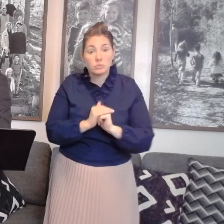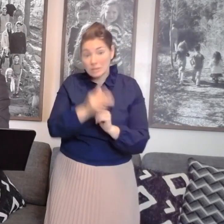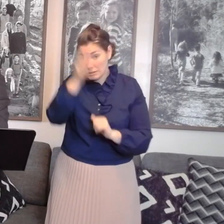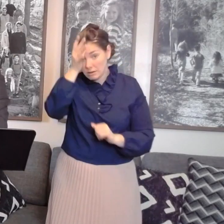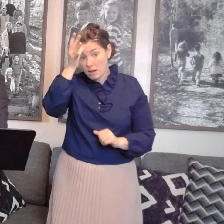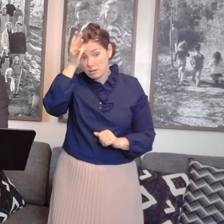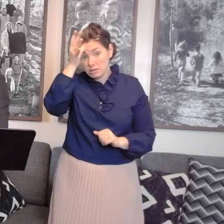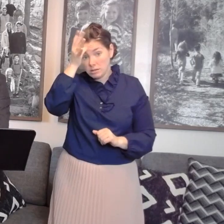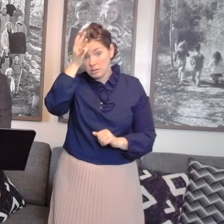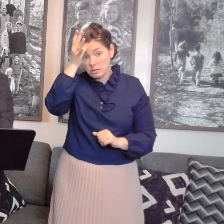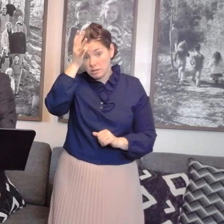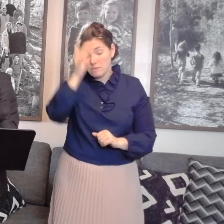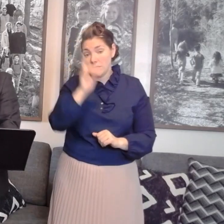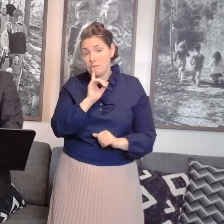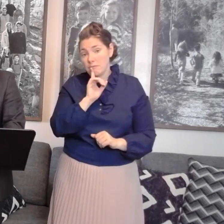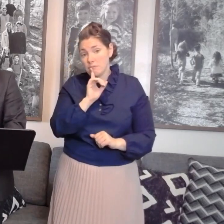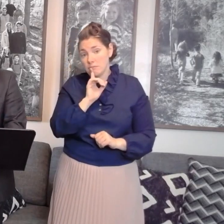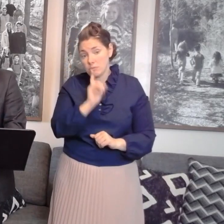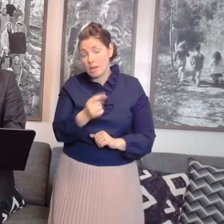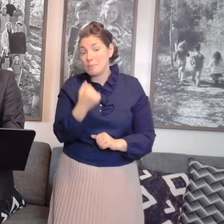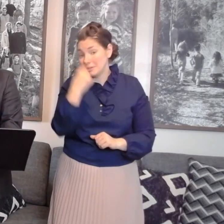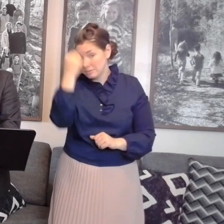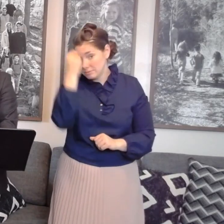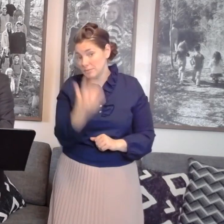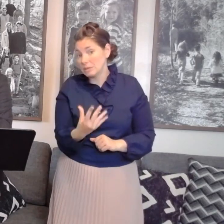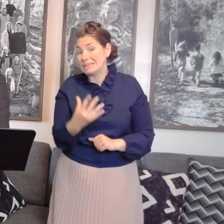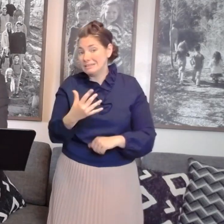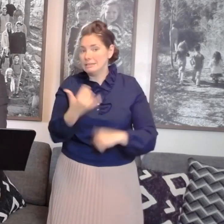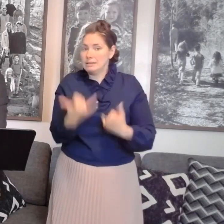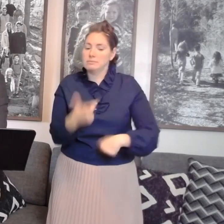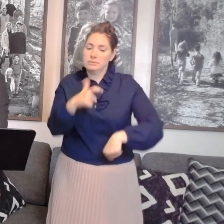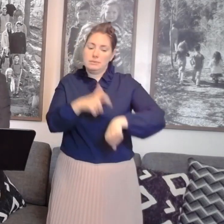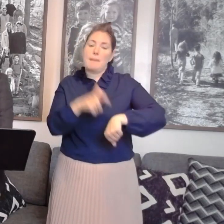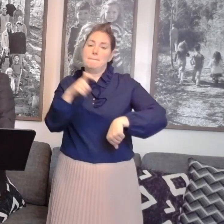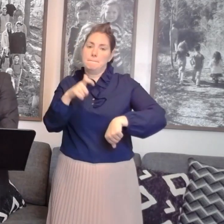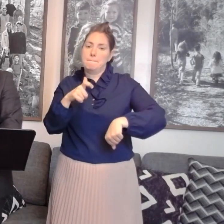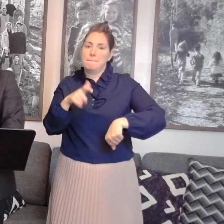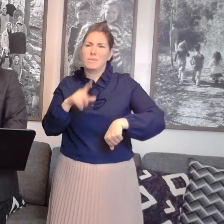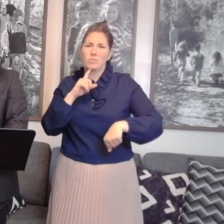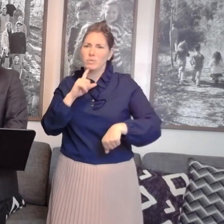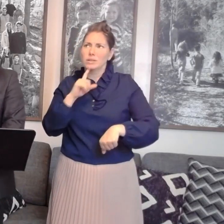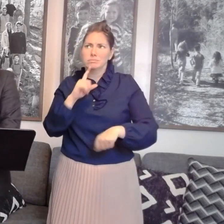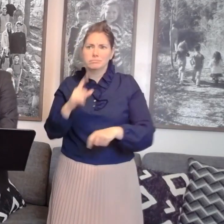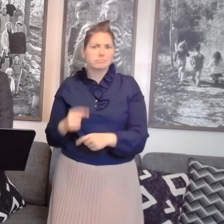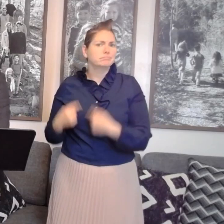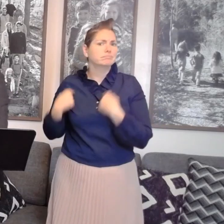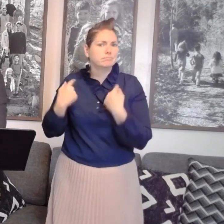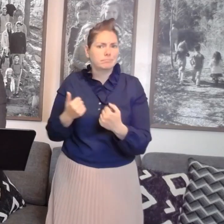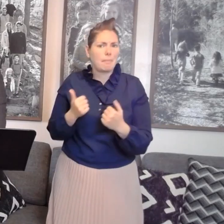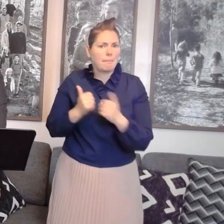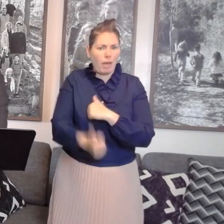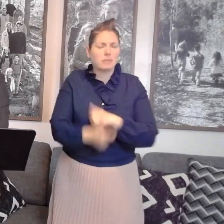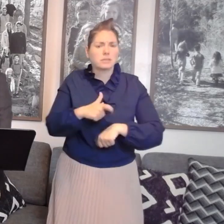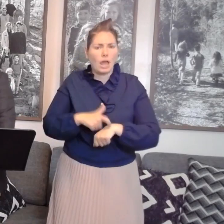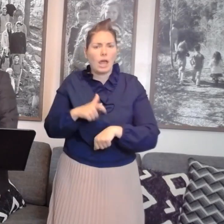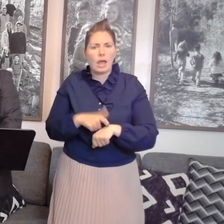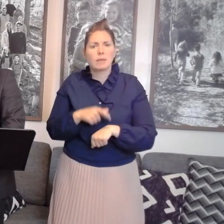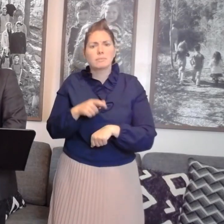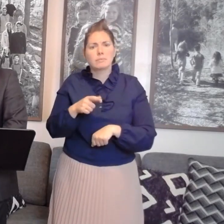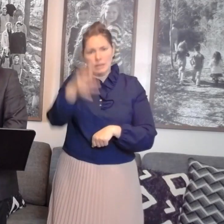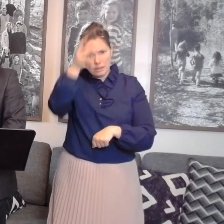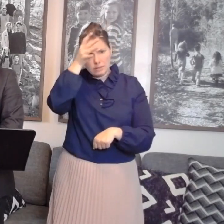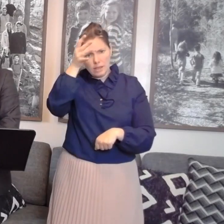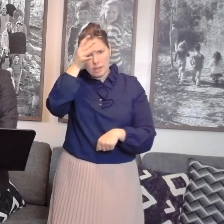fact, I'm going to tell you it's time. It's long past time that you gather your family